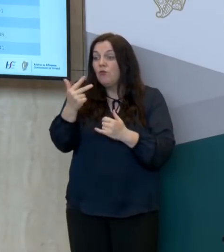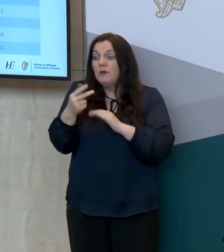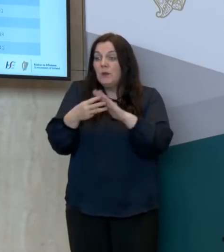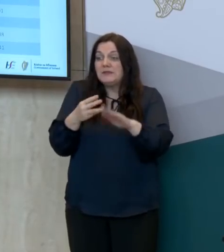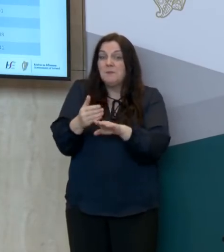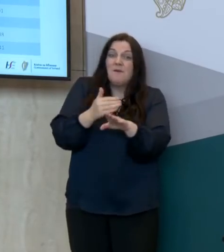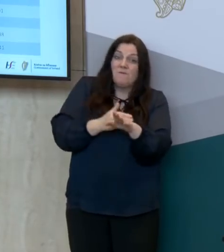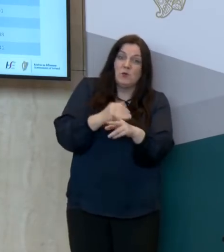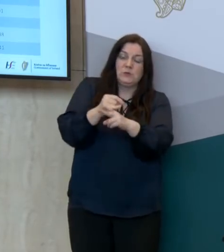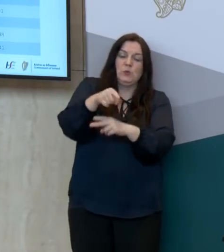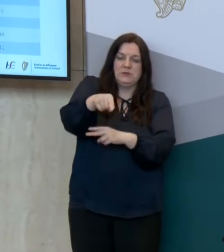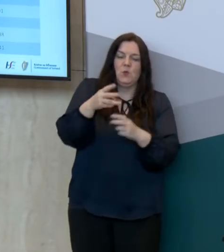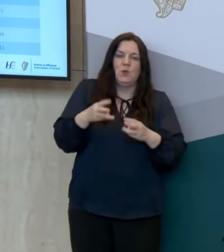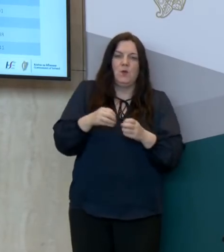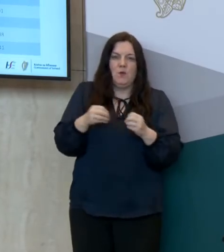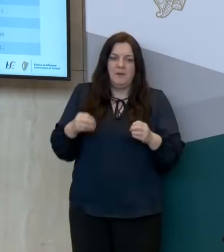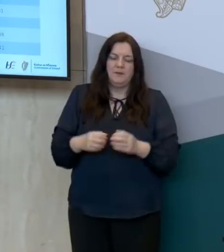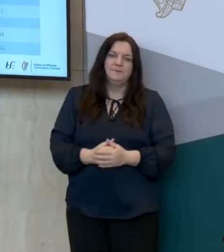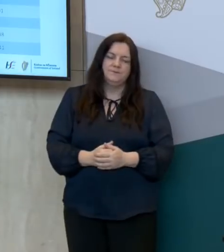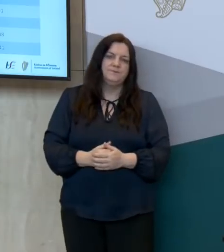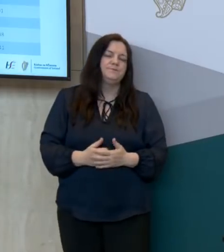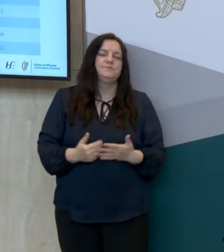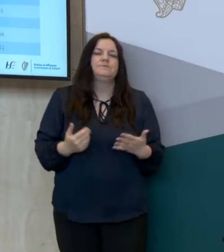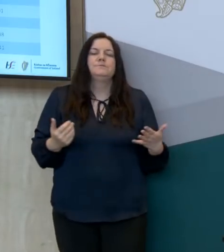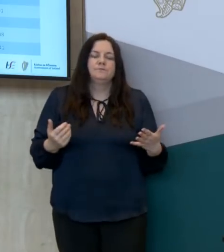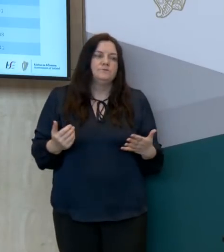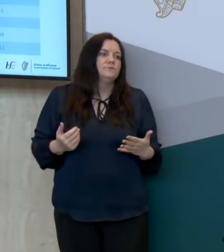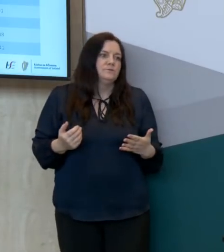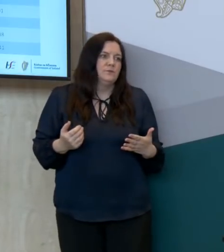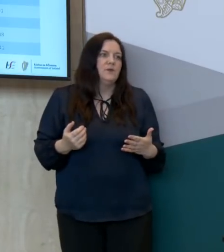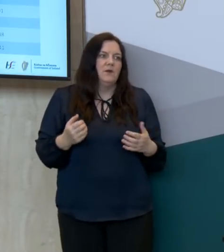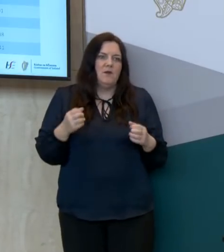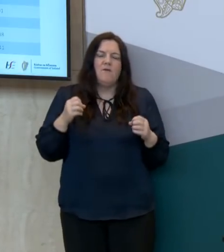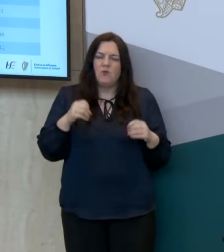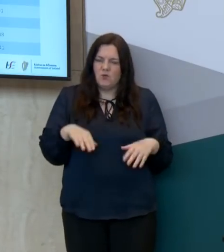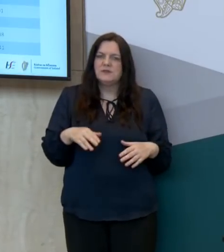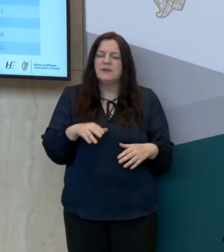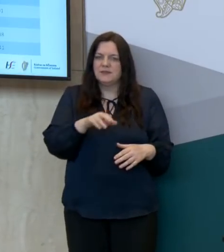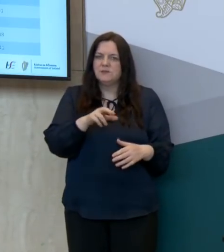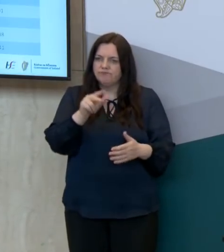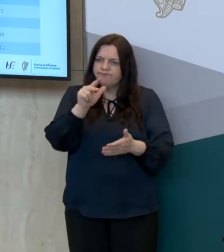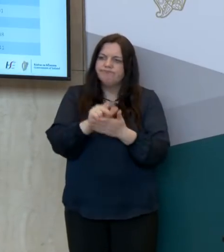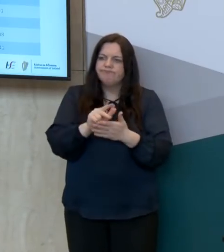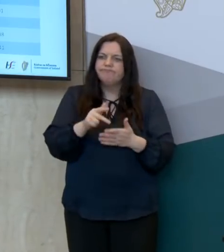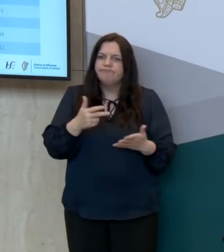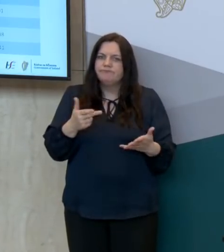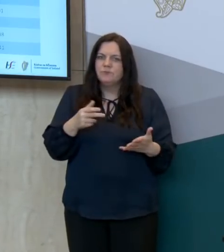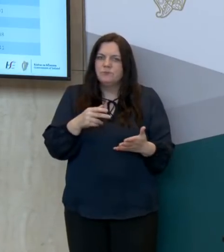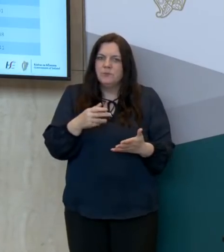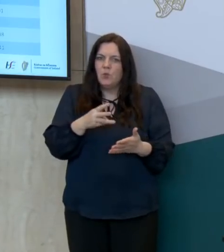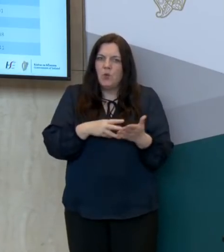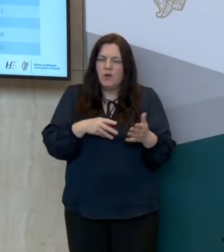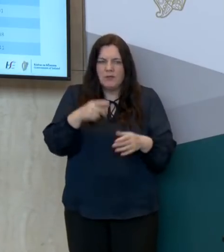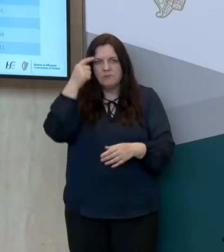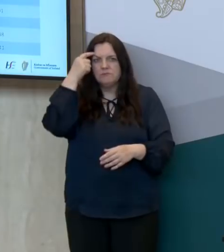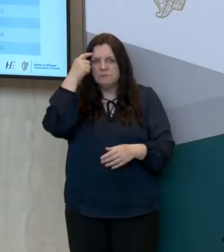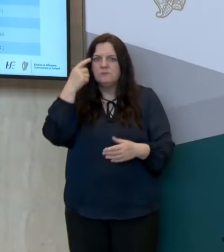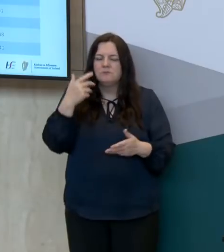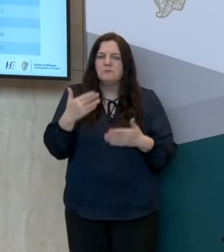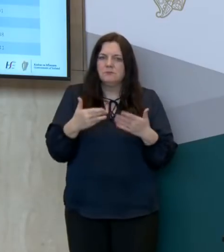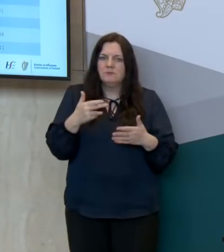schools reopen. So that's obviously a legitimate viewpoint to hold clearly, and it's in keeping with